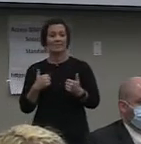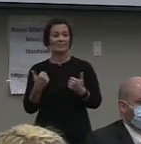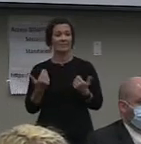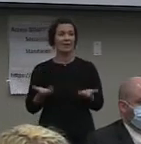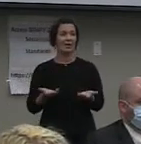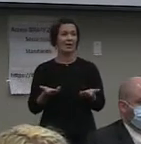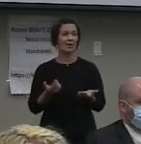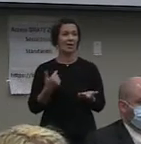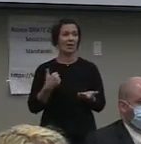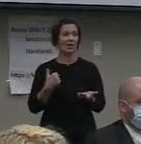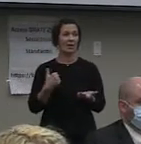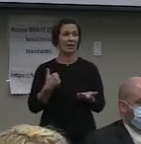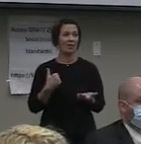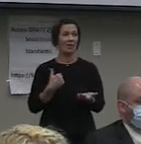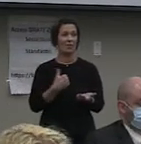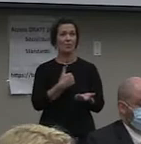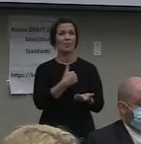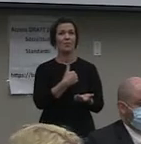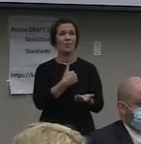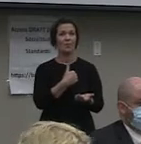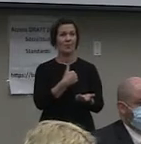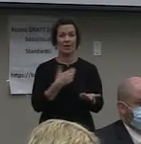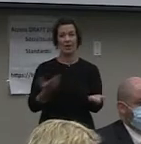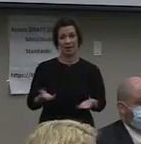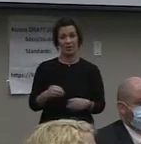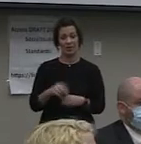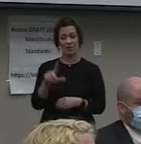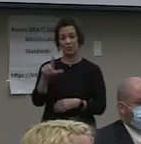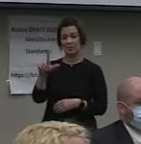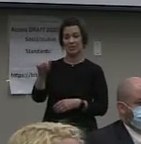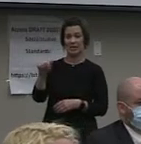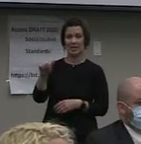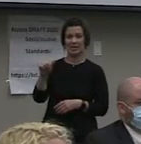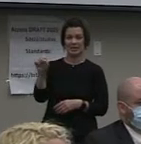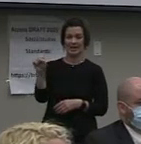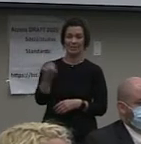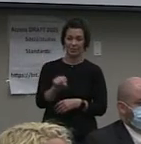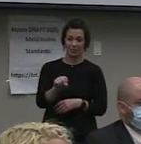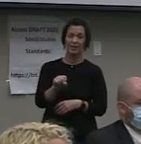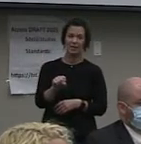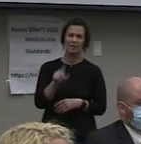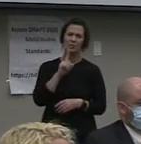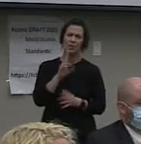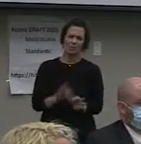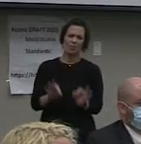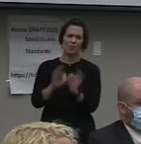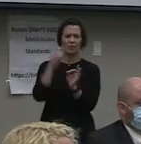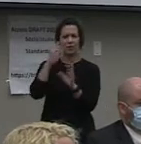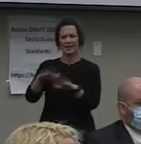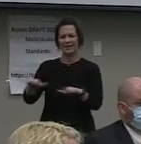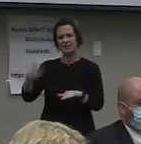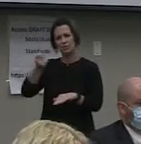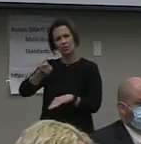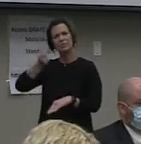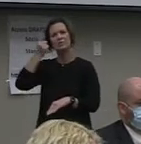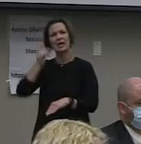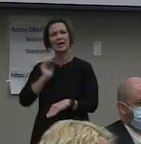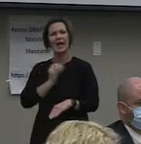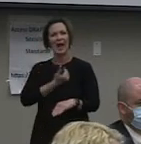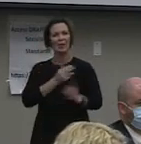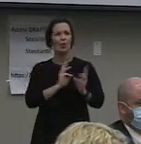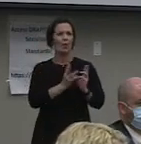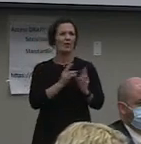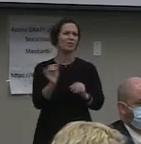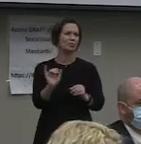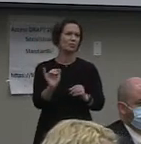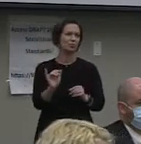of us, we're defined by our weather, especially in South Louisiana. And that's important for kids to understand. So